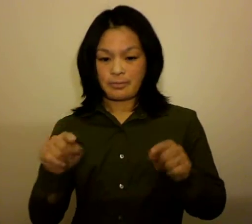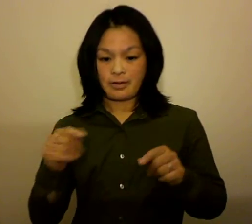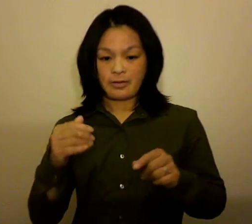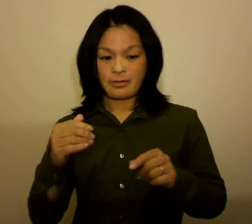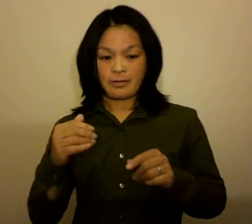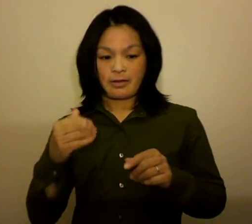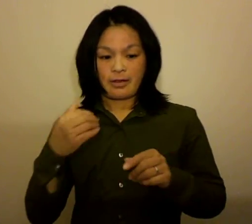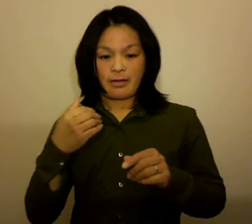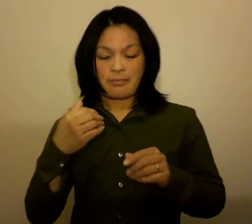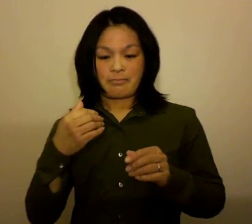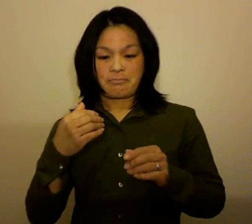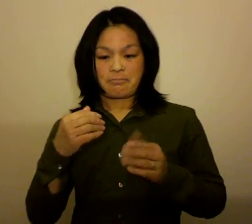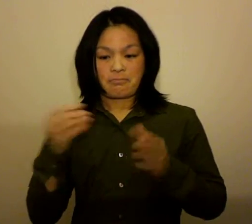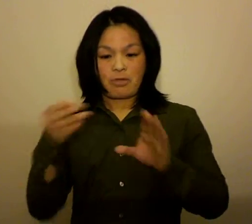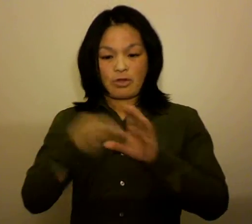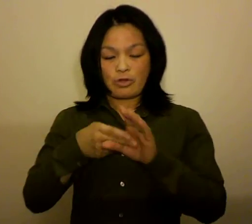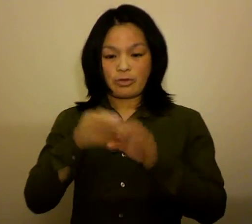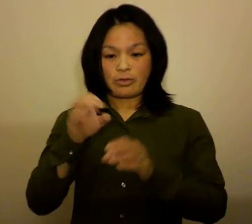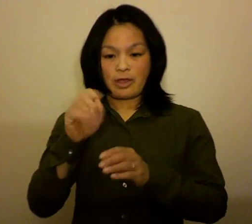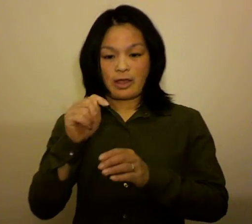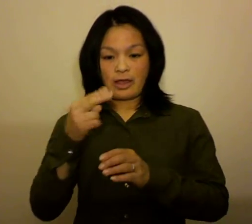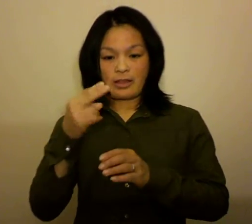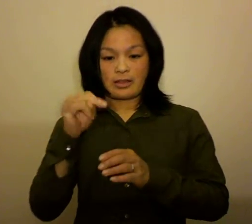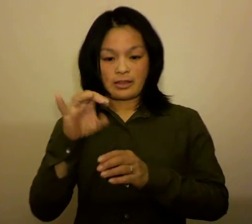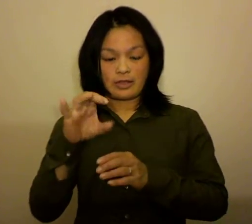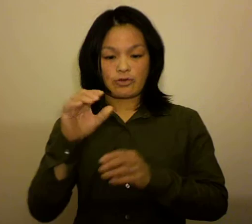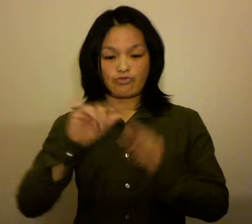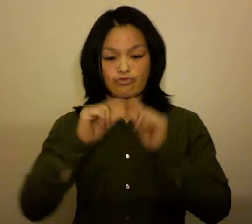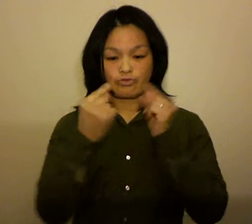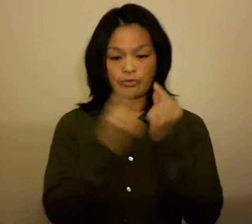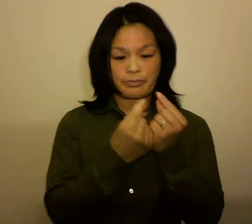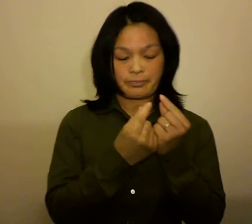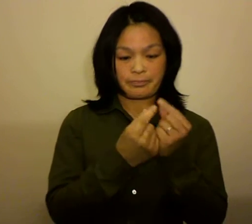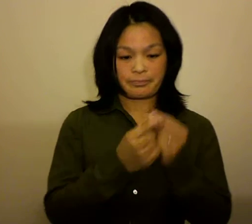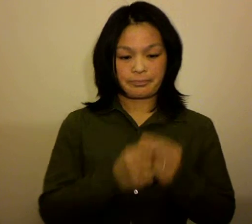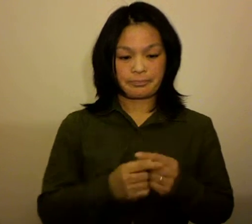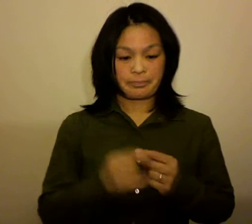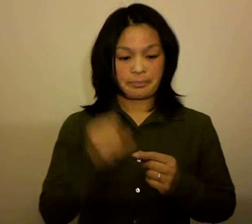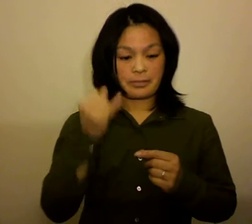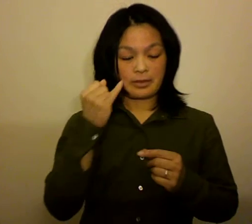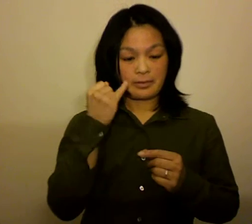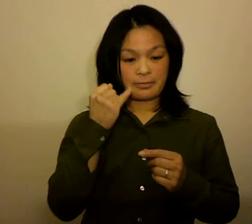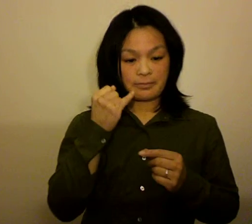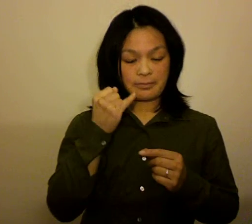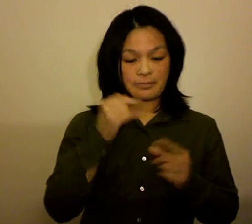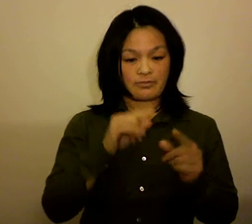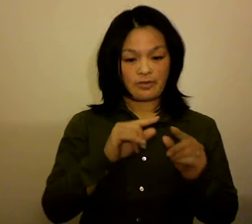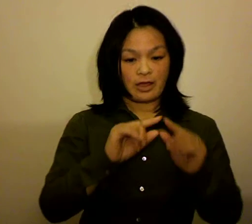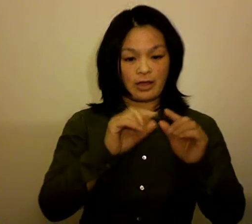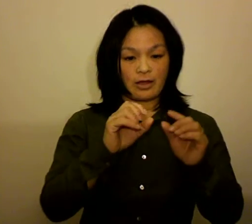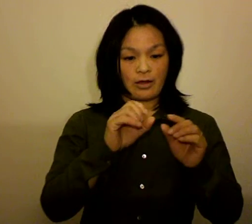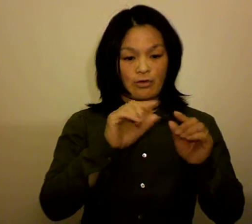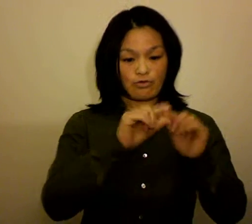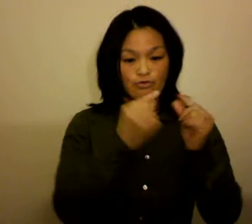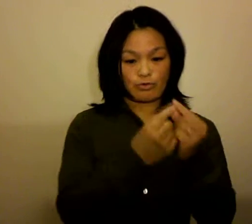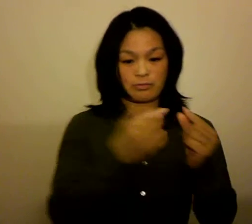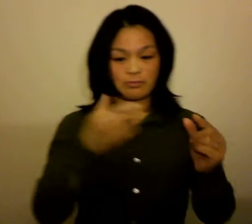elements are: one, the belief that one racial group is superior to another or others, and two, the ability